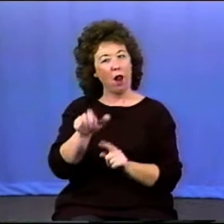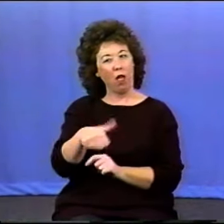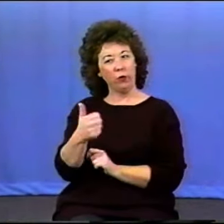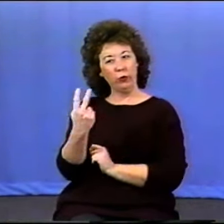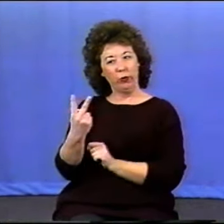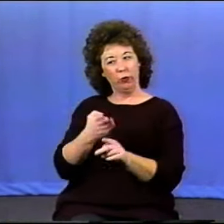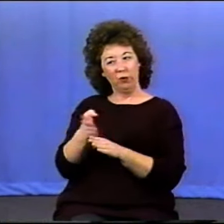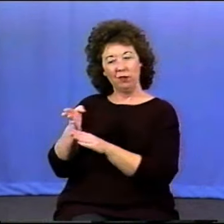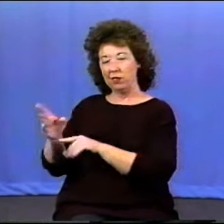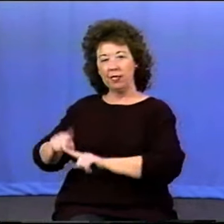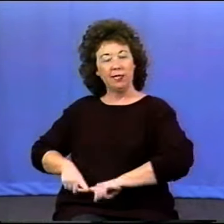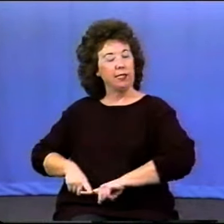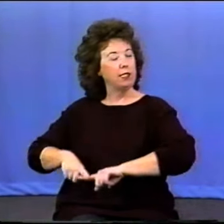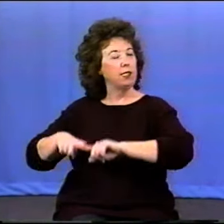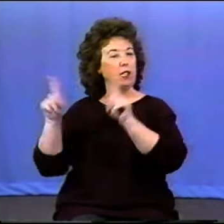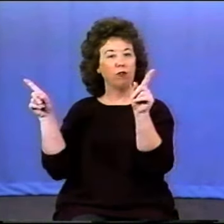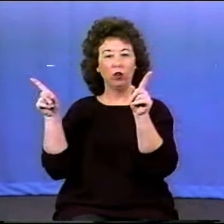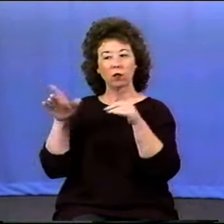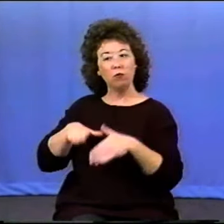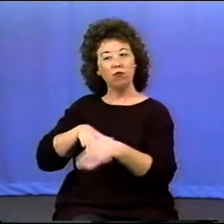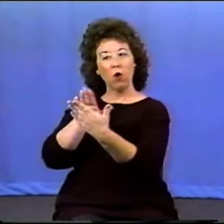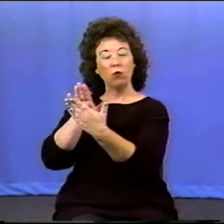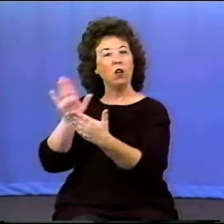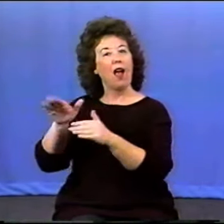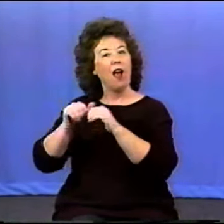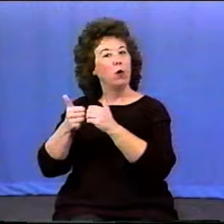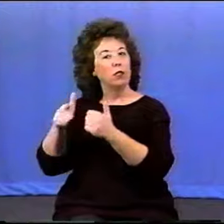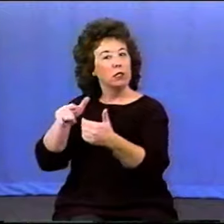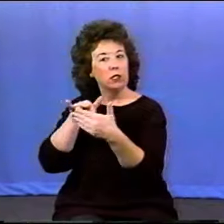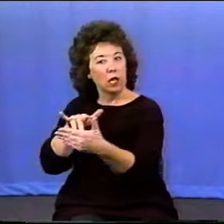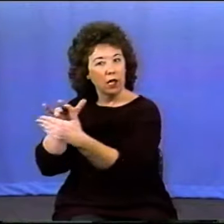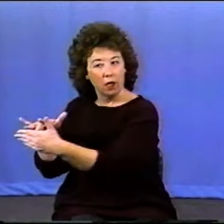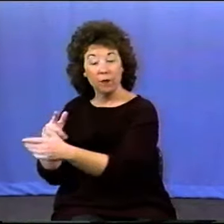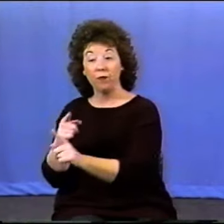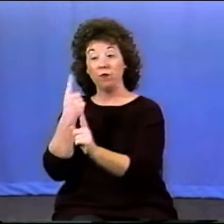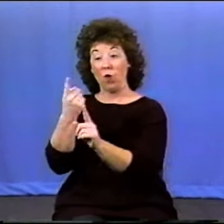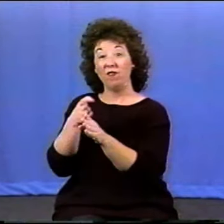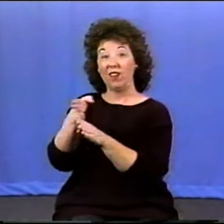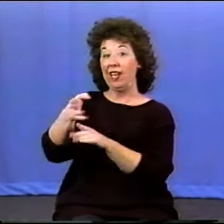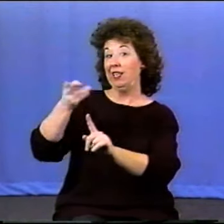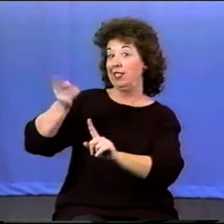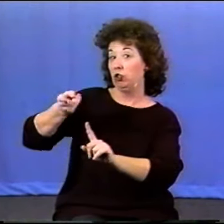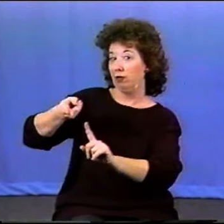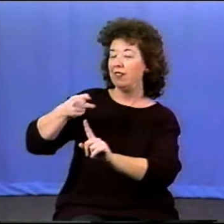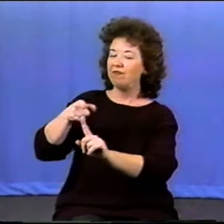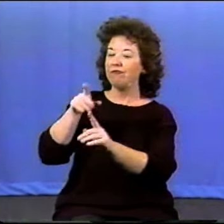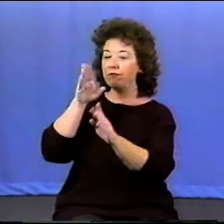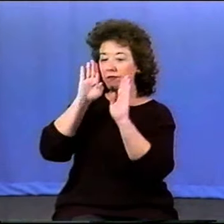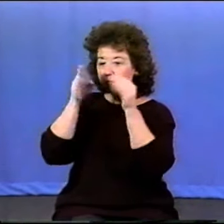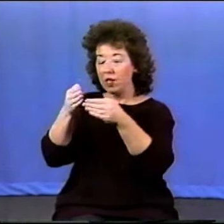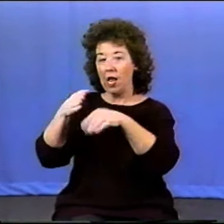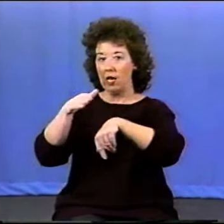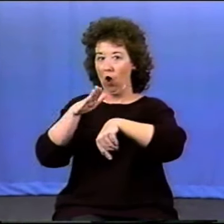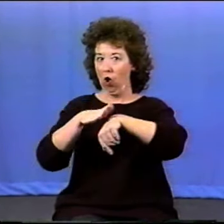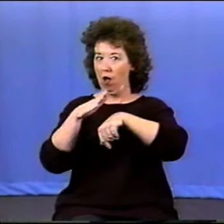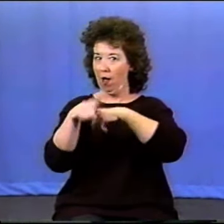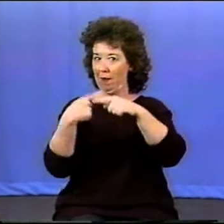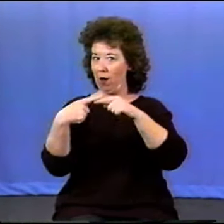different approach to their object of study. One of those is history, which focuses on time as a main